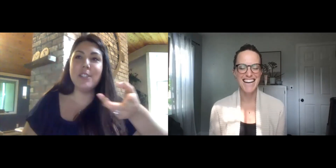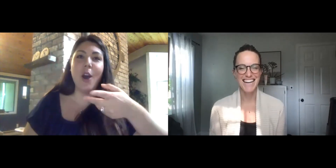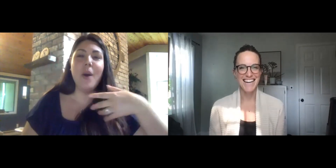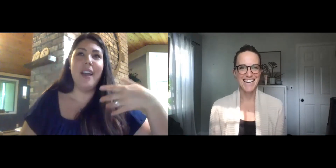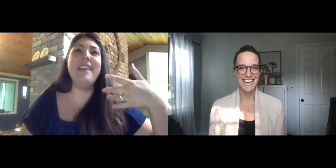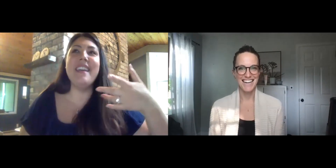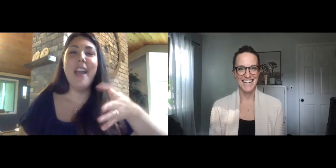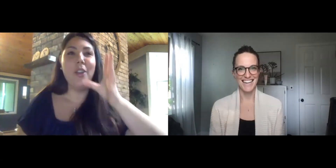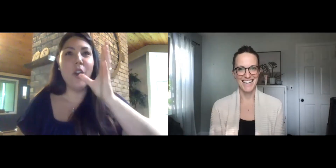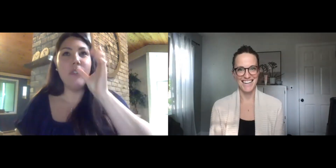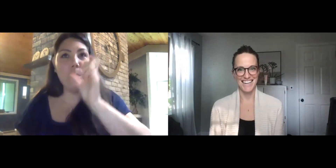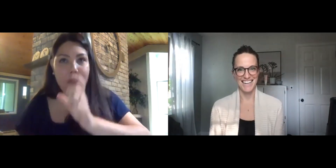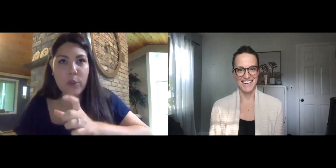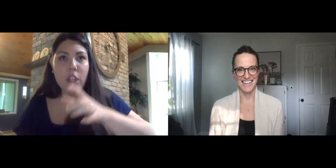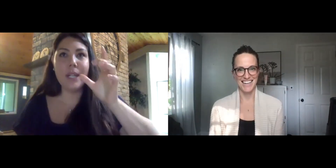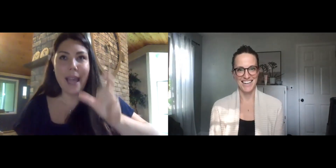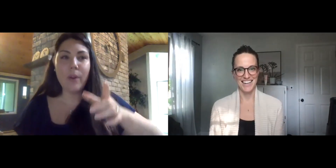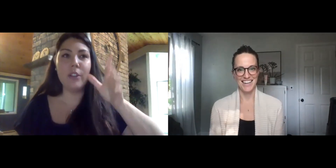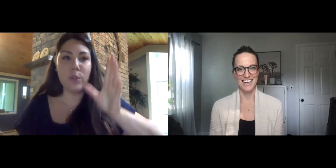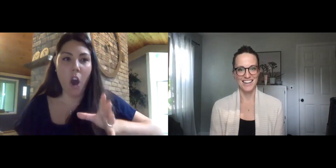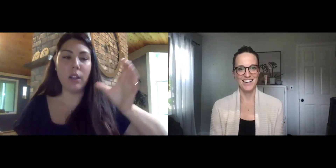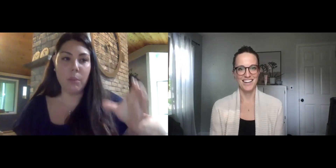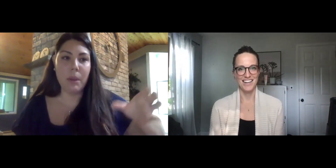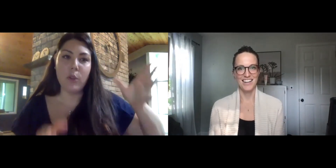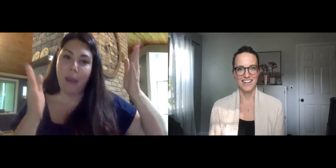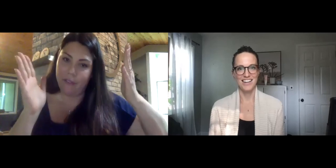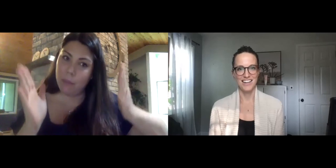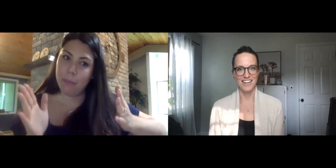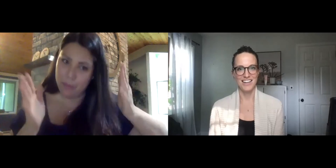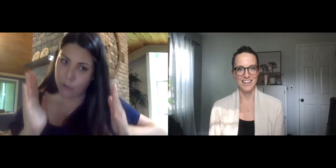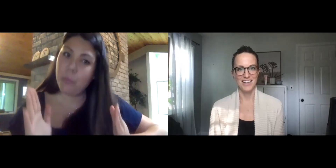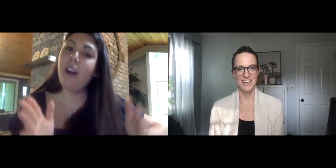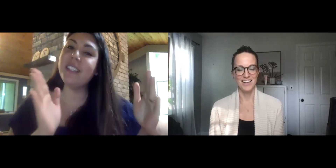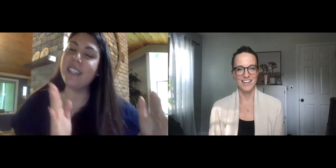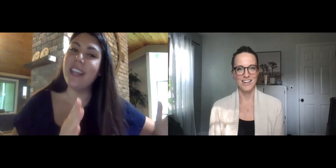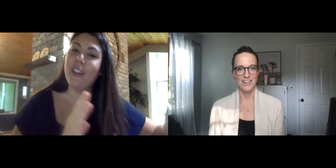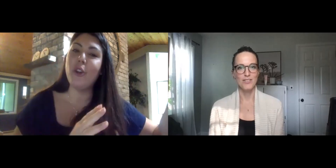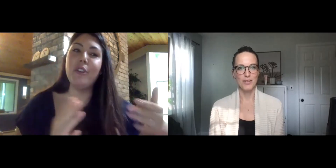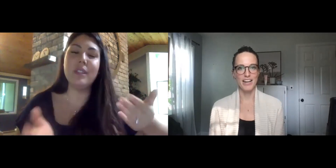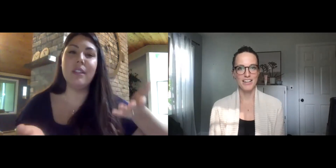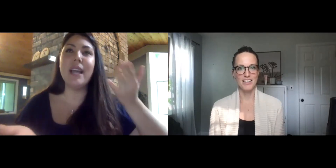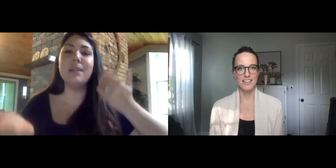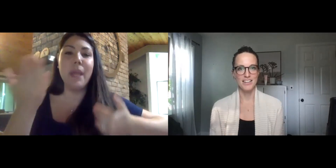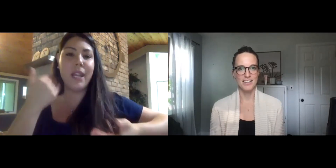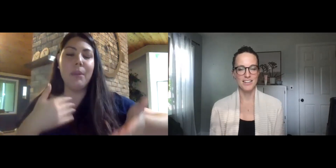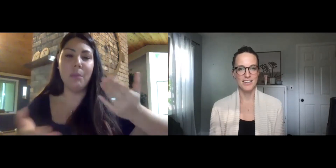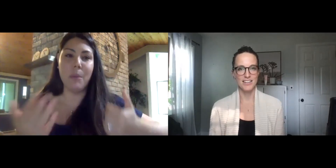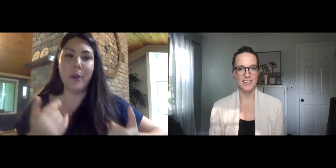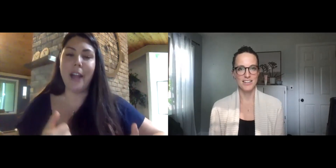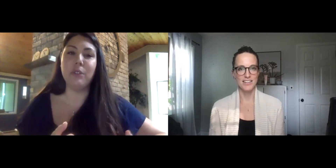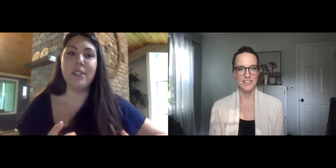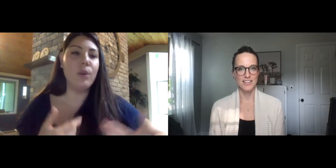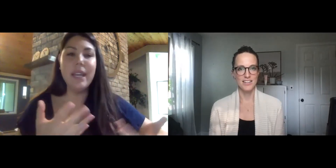mean? So, if you slow it down and you talk a little bit and you have some natural pauses in there, they tend to pick it up a little